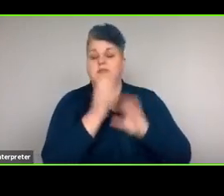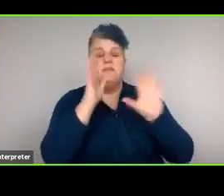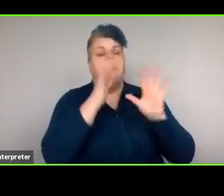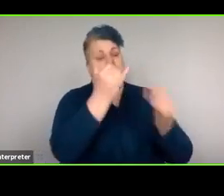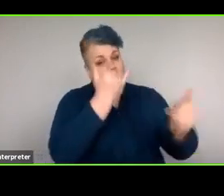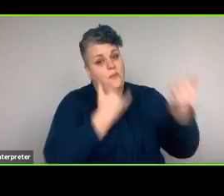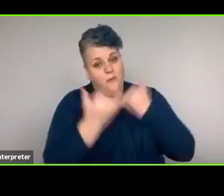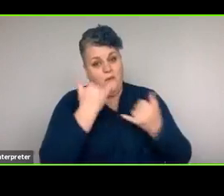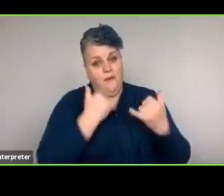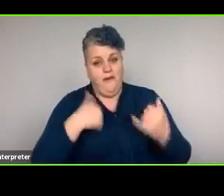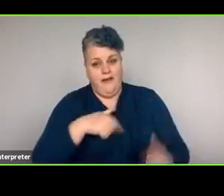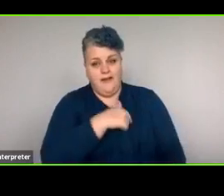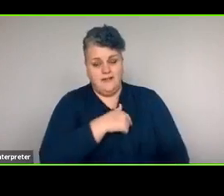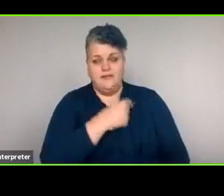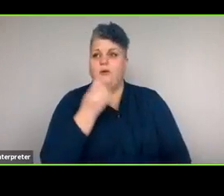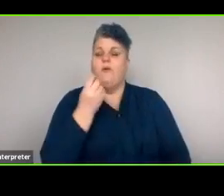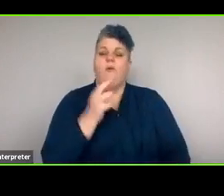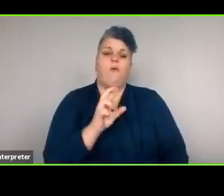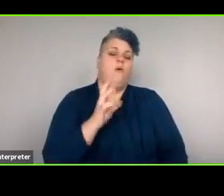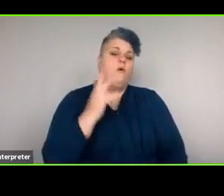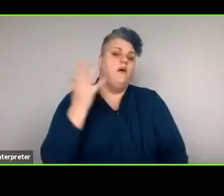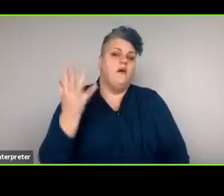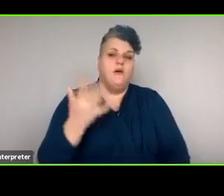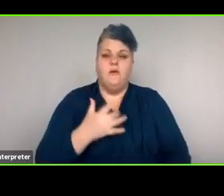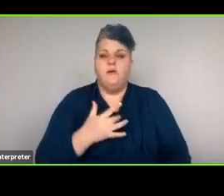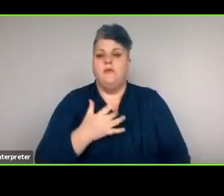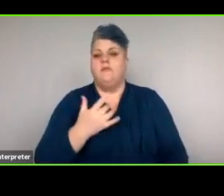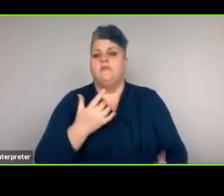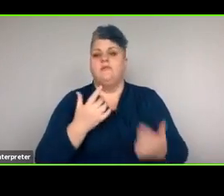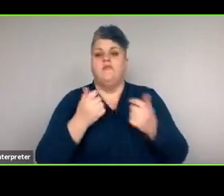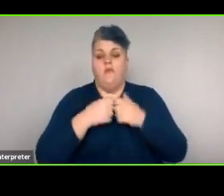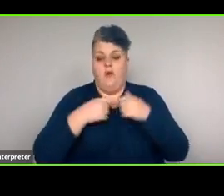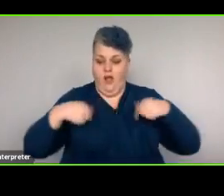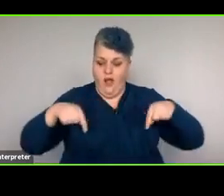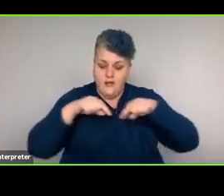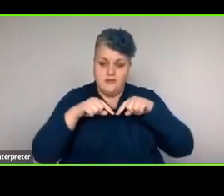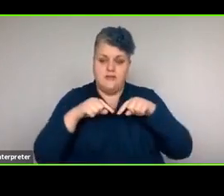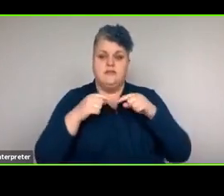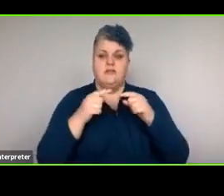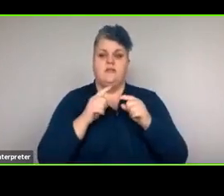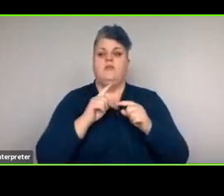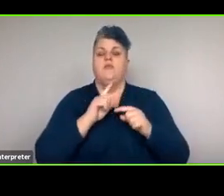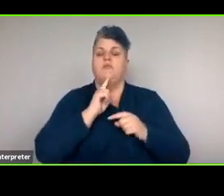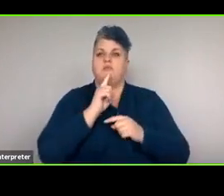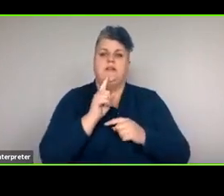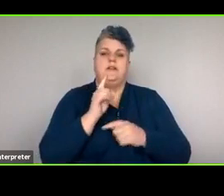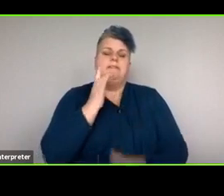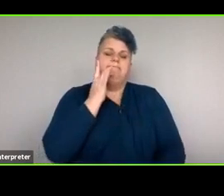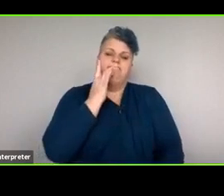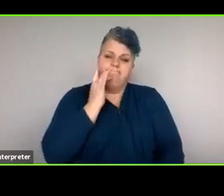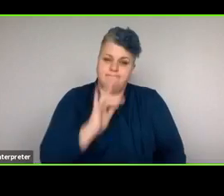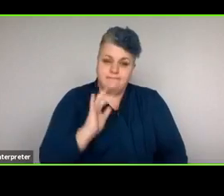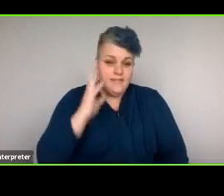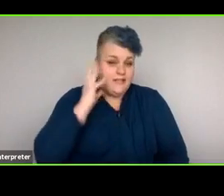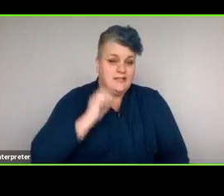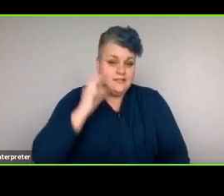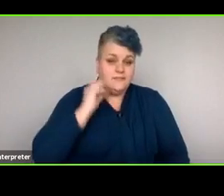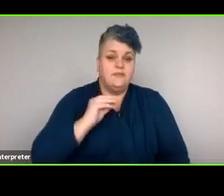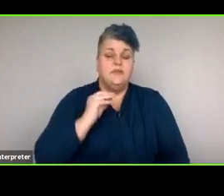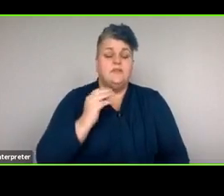So for what it's been like for us is that we've had the very fortunate experience of saying